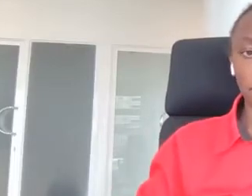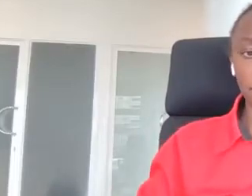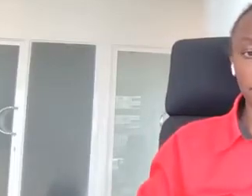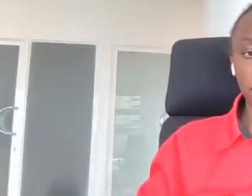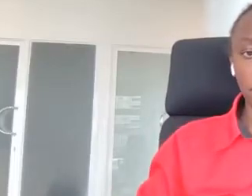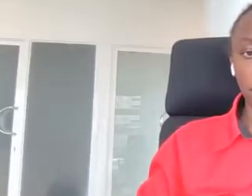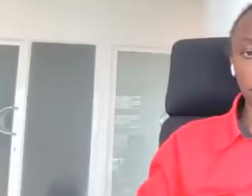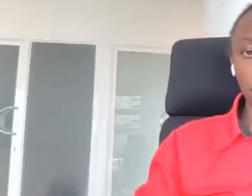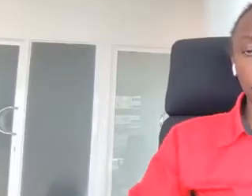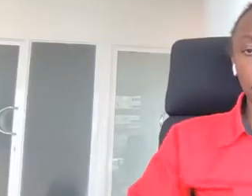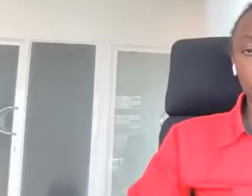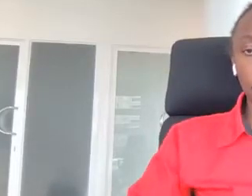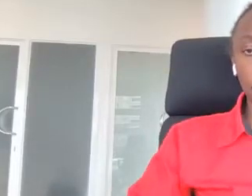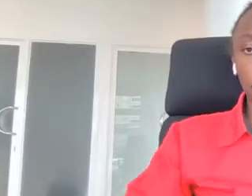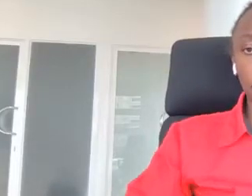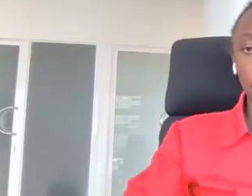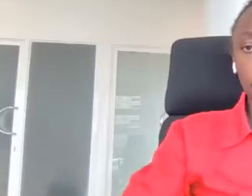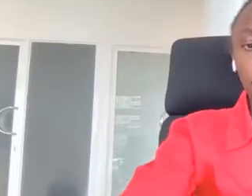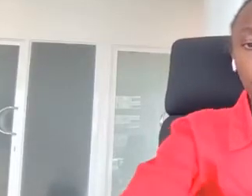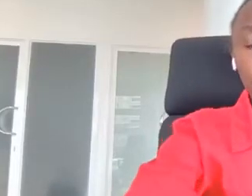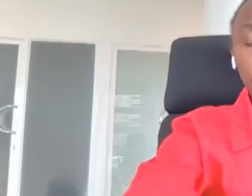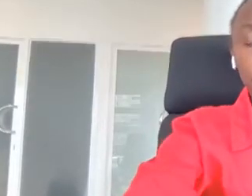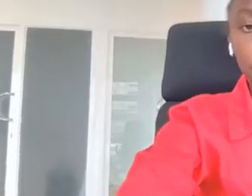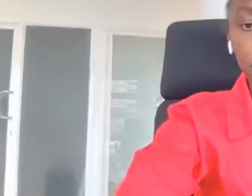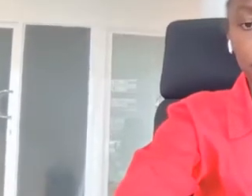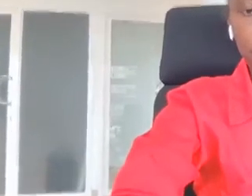Hello, everyone.